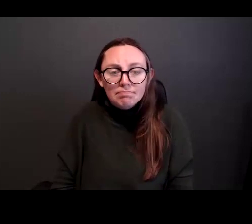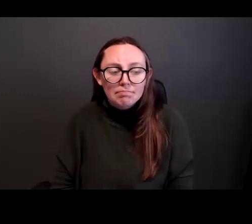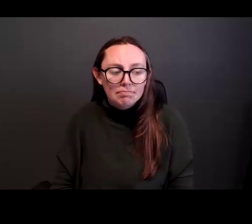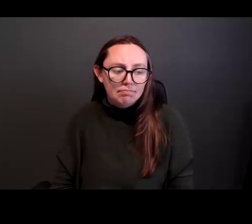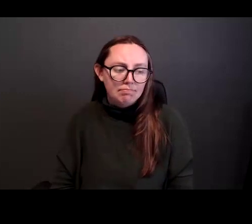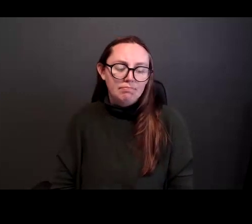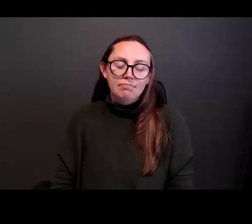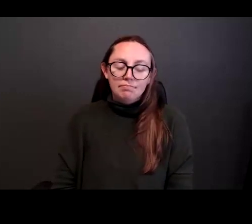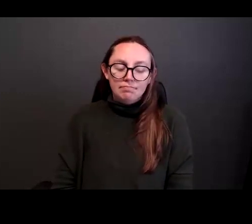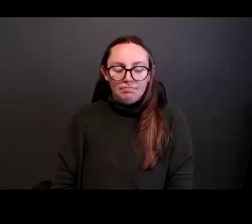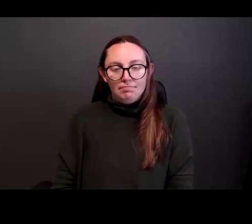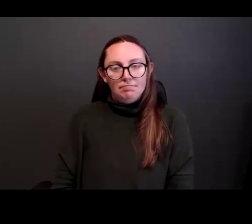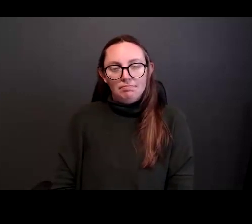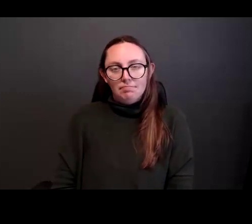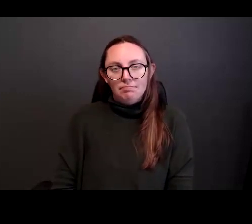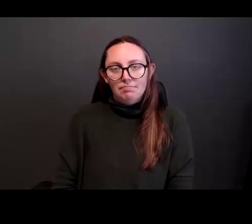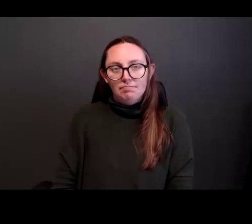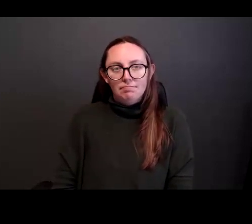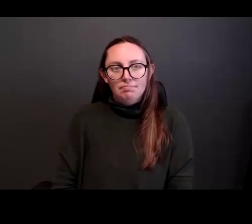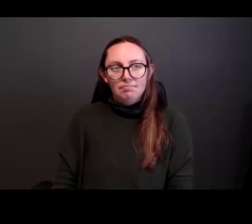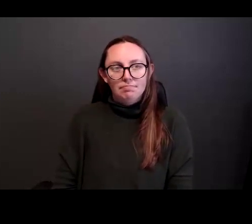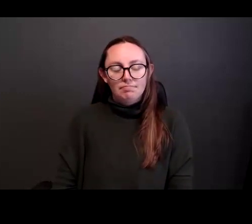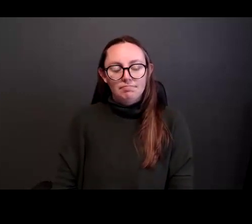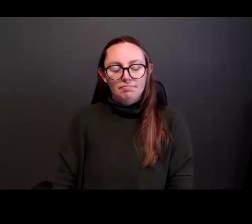Oh God.